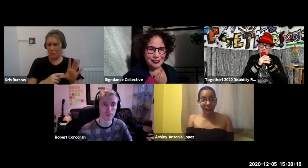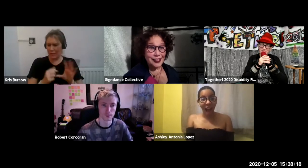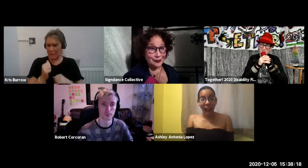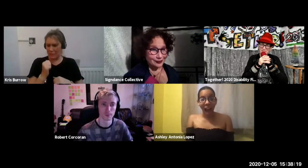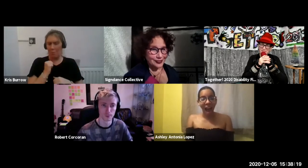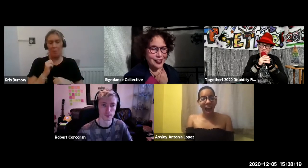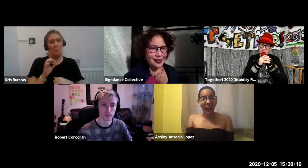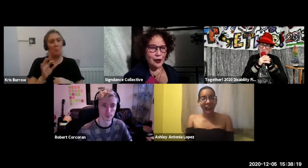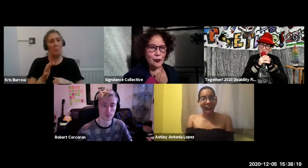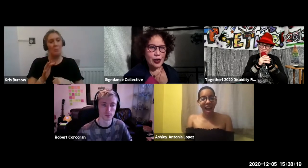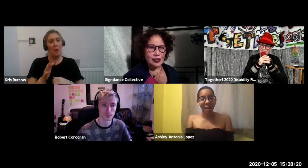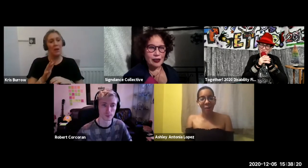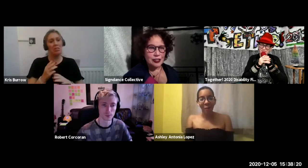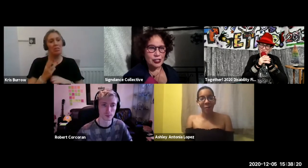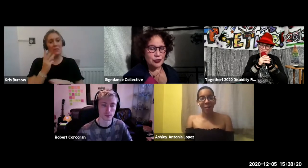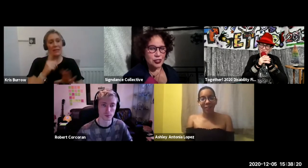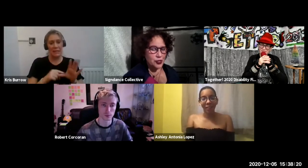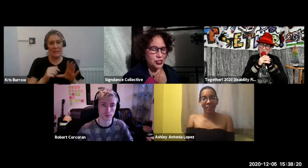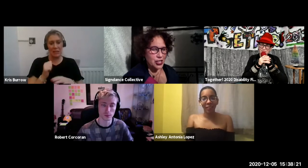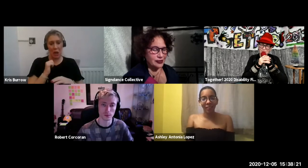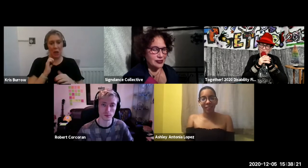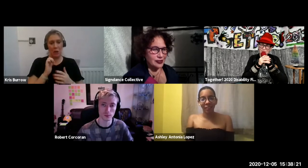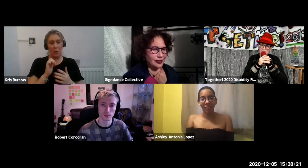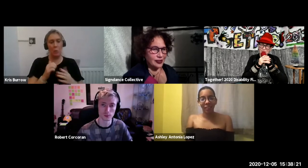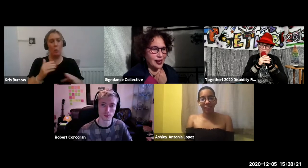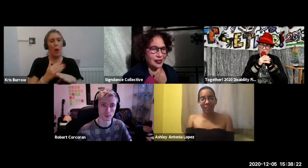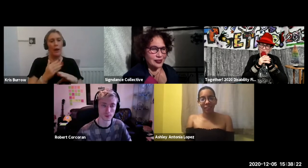about. Yeah, working on a children's